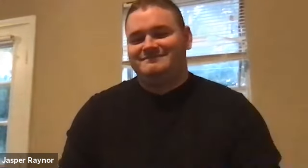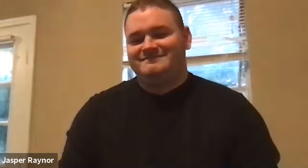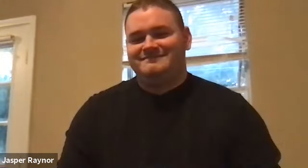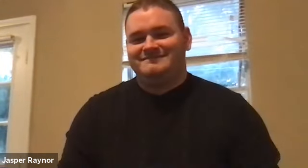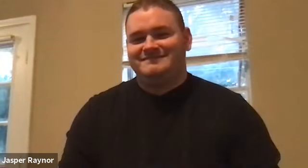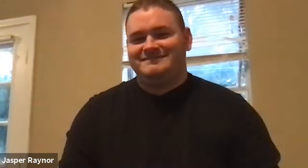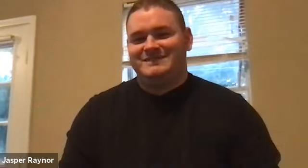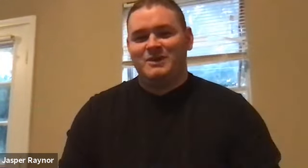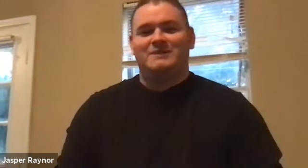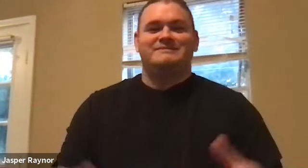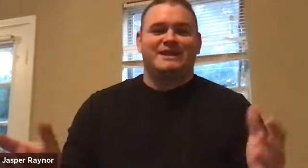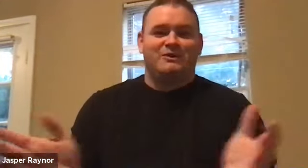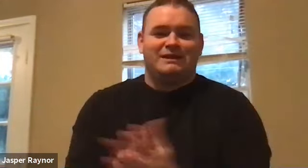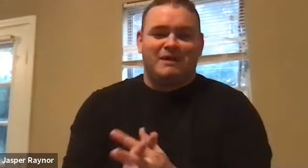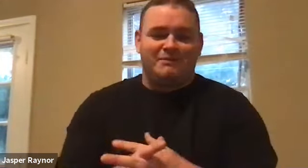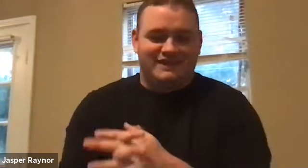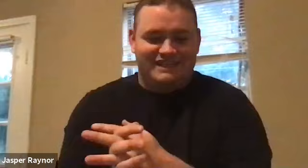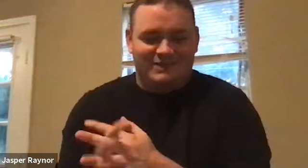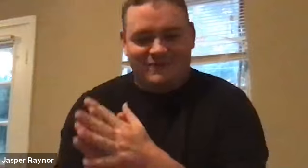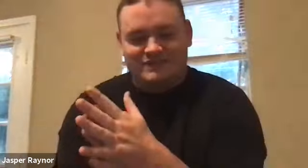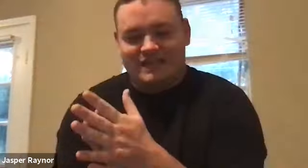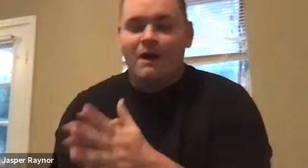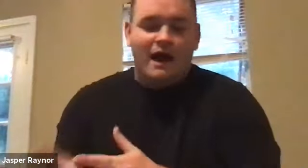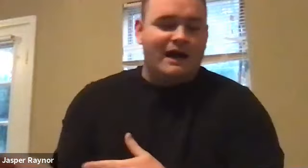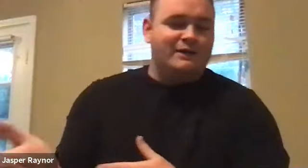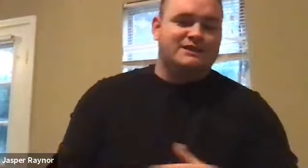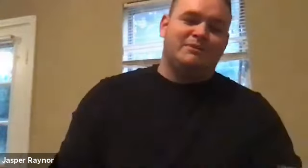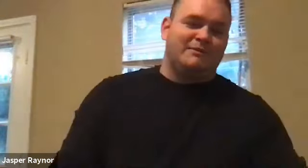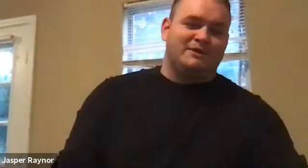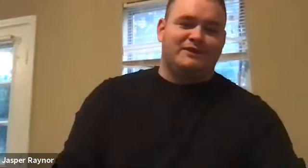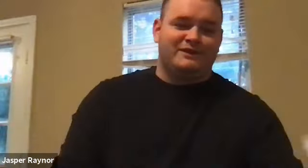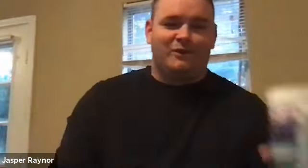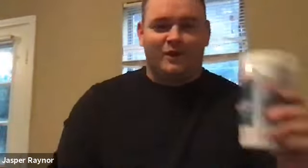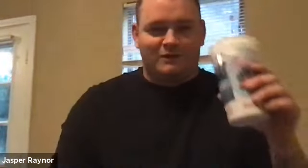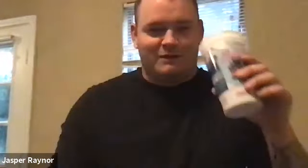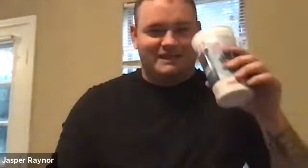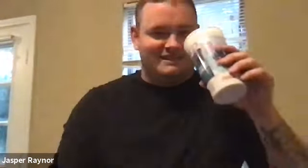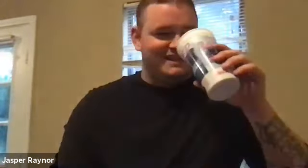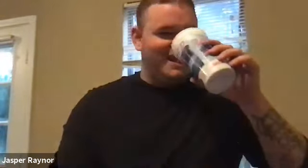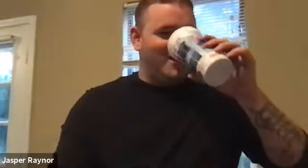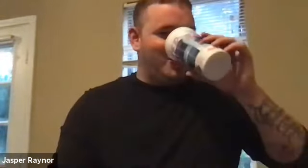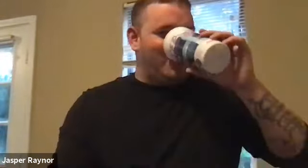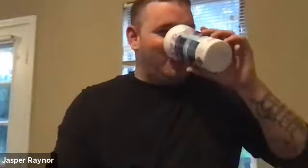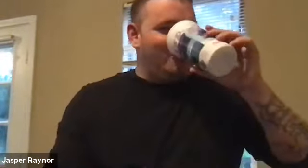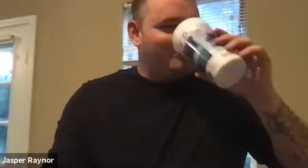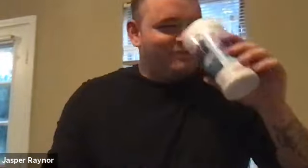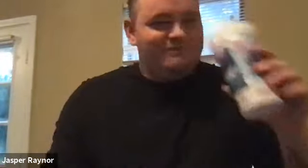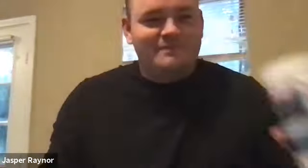Whoops. Well, there went the popular kid on the first day. I was still popular though. I won homecoming game. Can you sign it